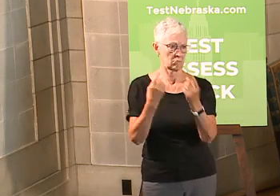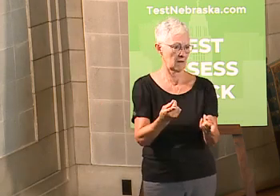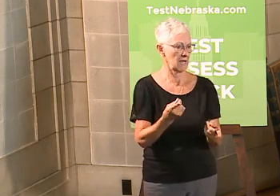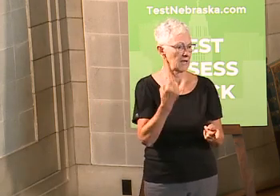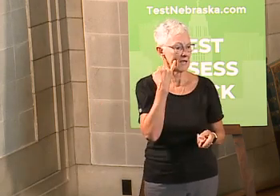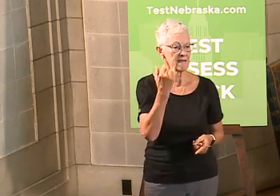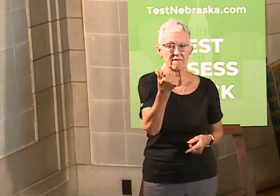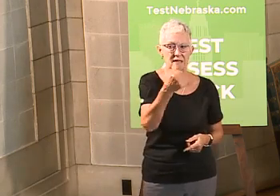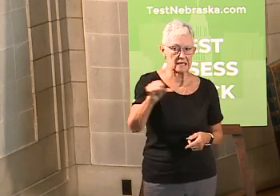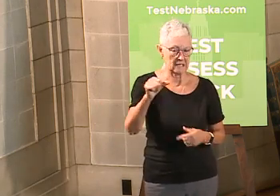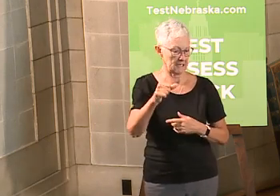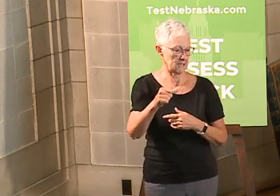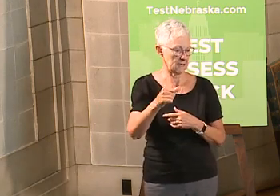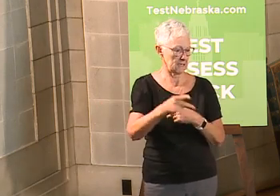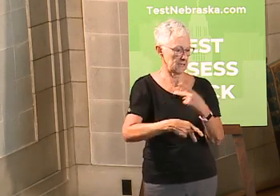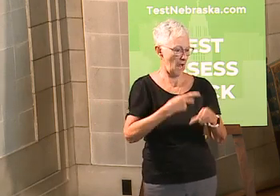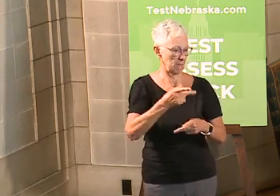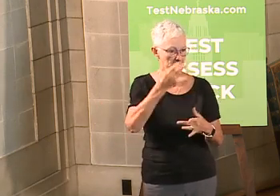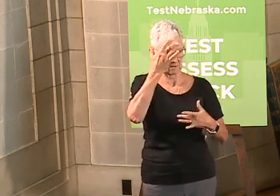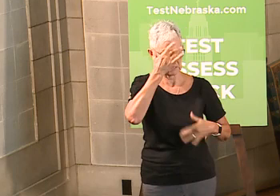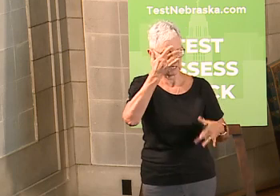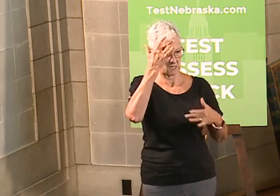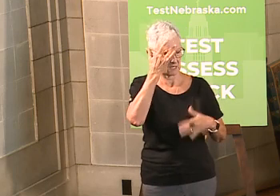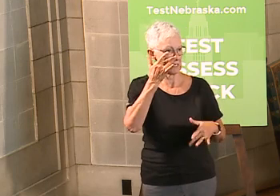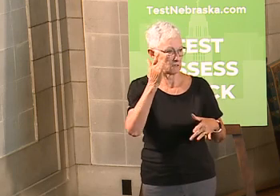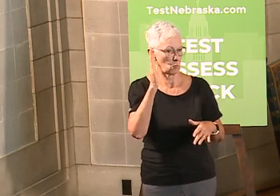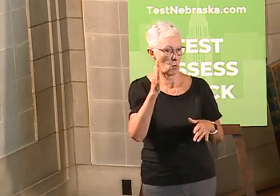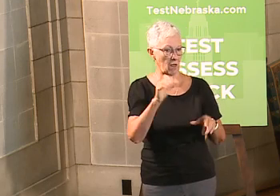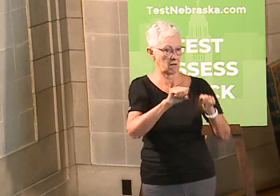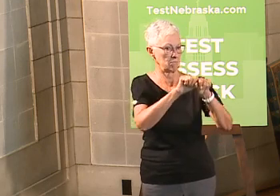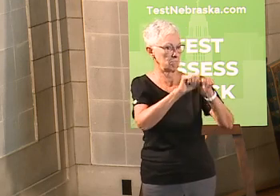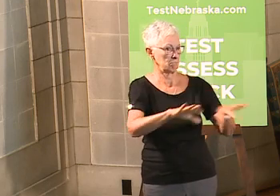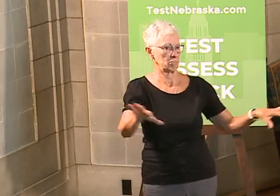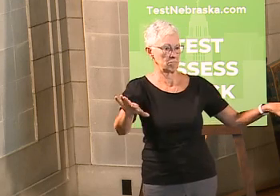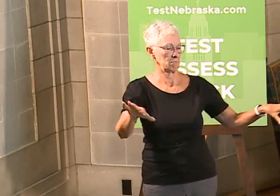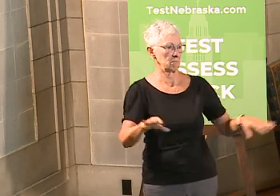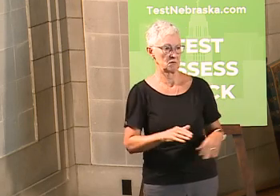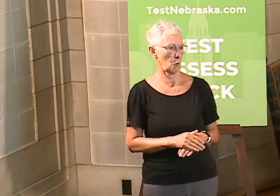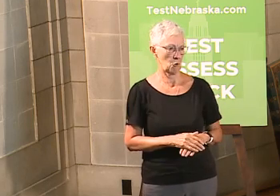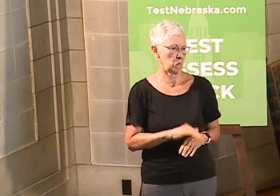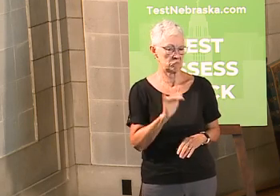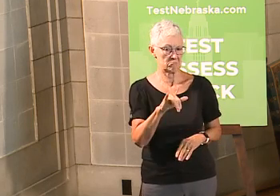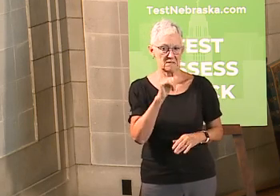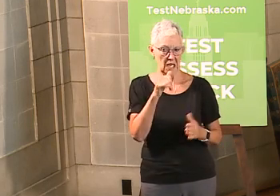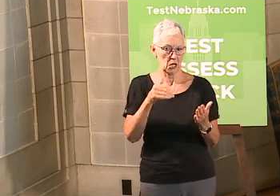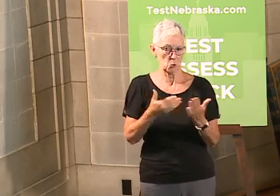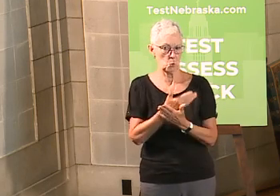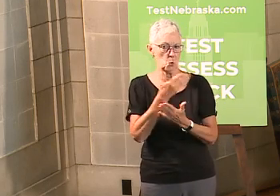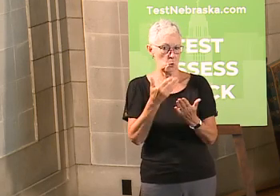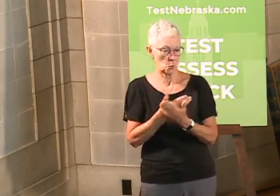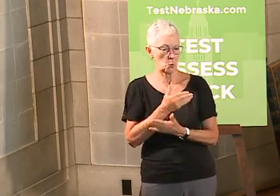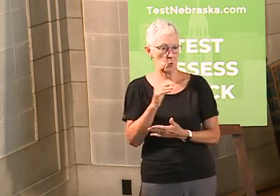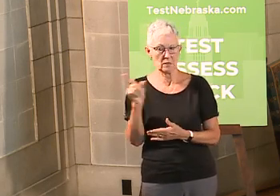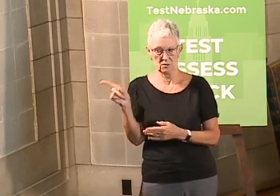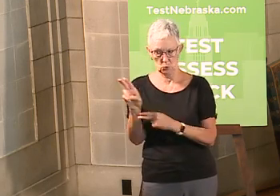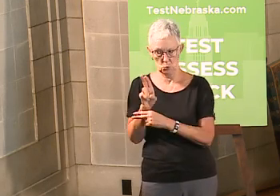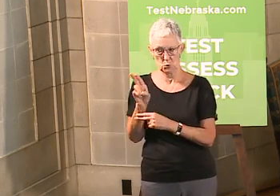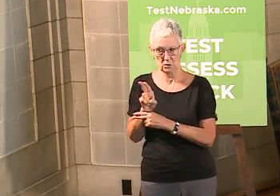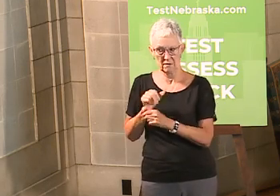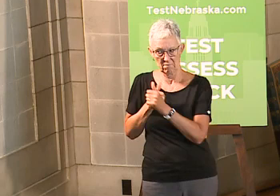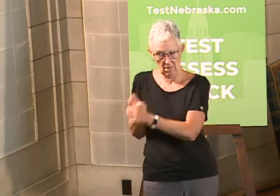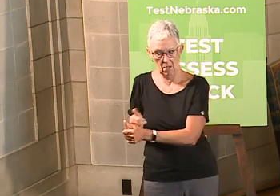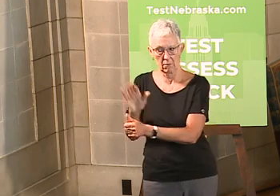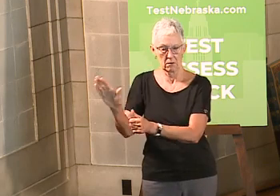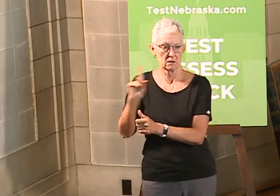outbreaks for 5 years. So we've had a plan in place for a long time, and Director Frakes is working that plan right now with regard to how